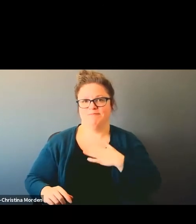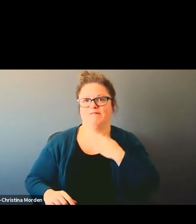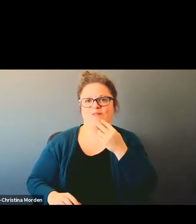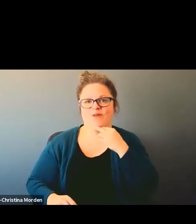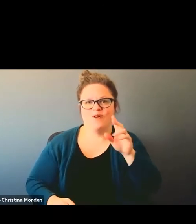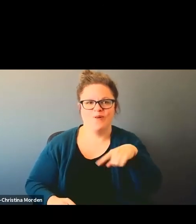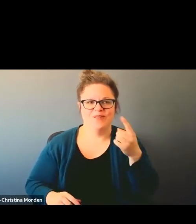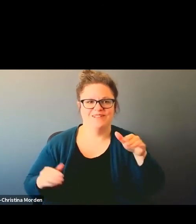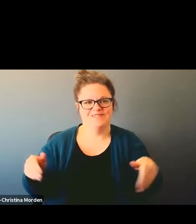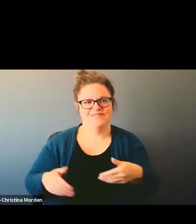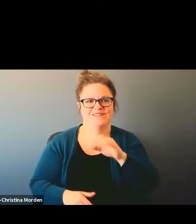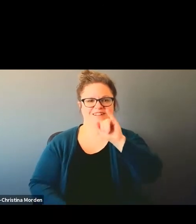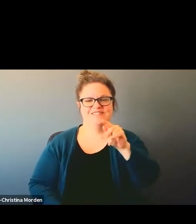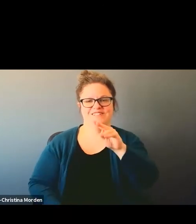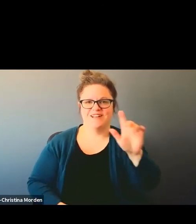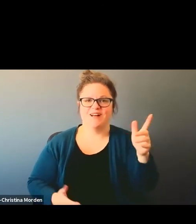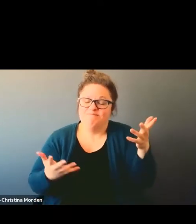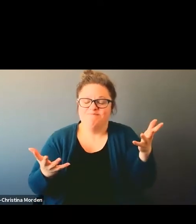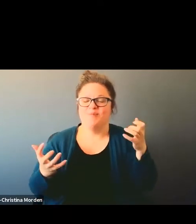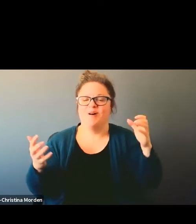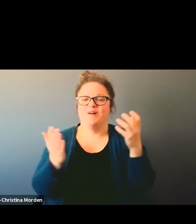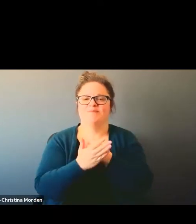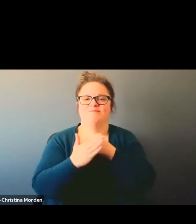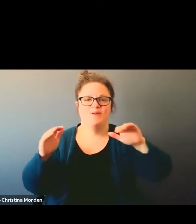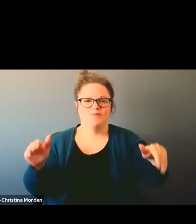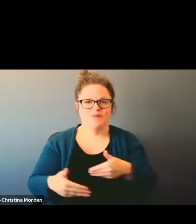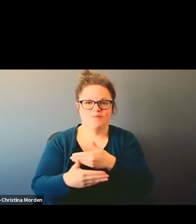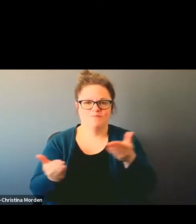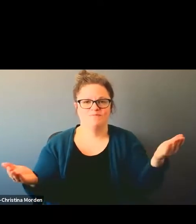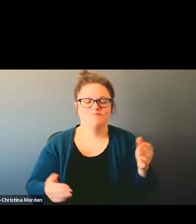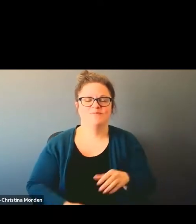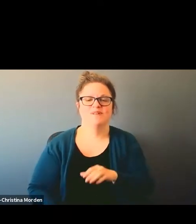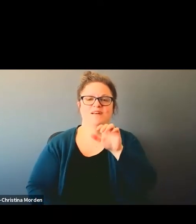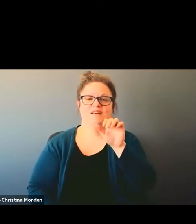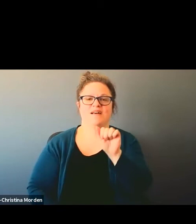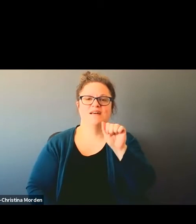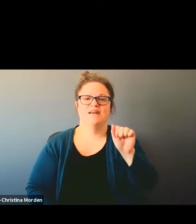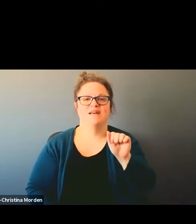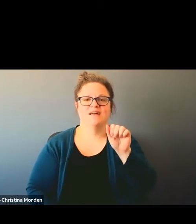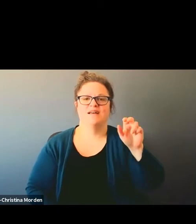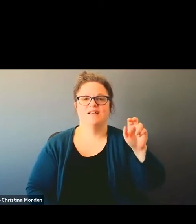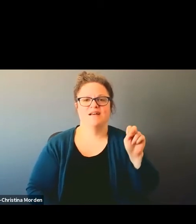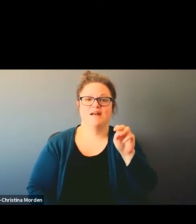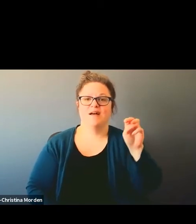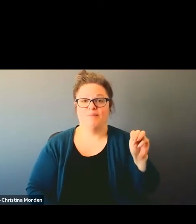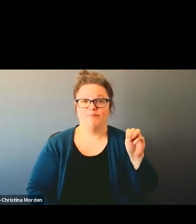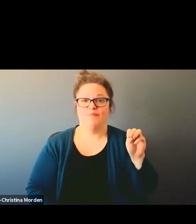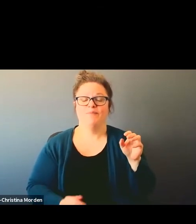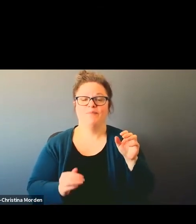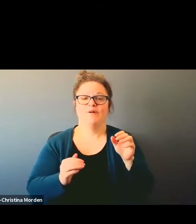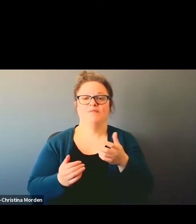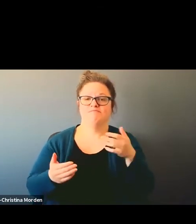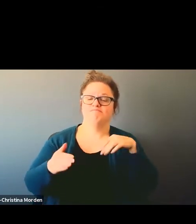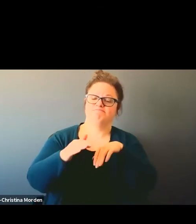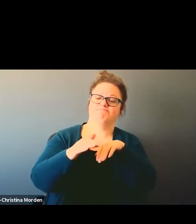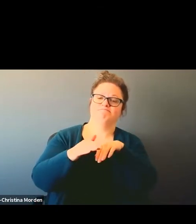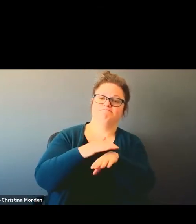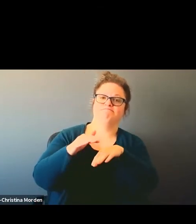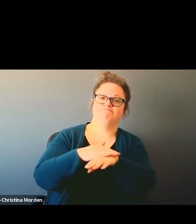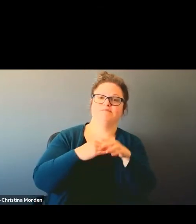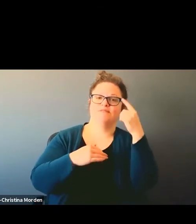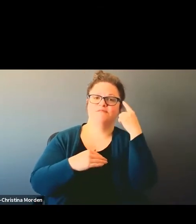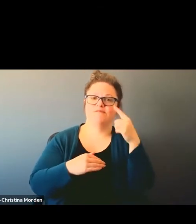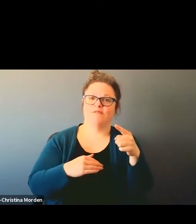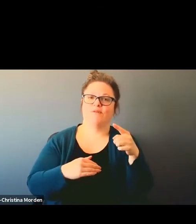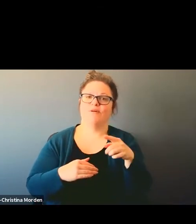All right, so welcome everybody to Accessibility for Arts Organizations with Jenel Shaw. My name is Rachel